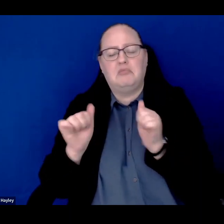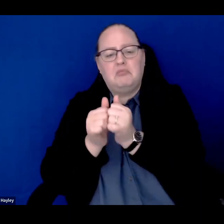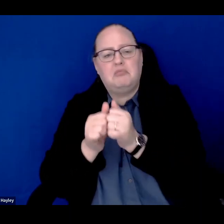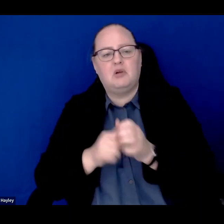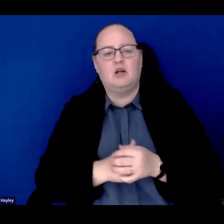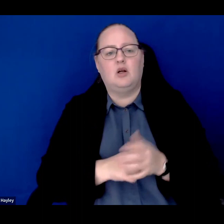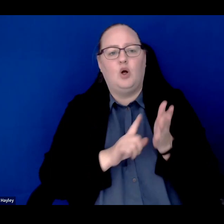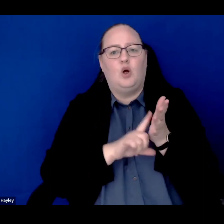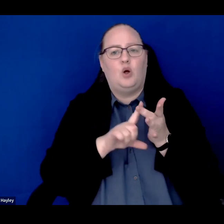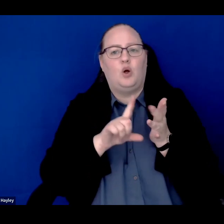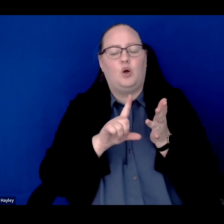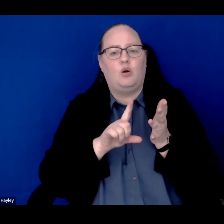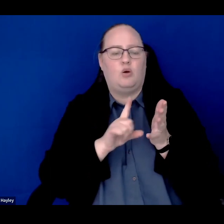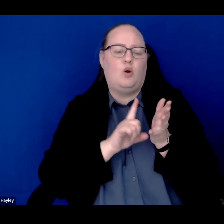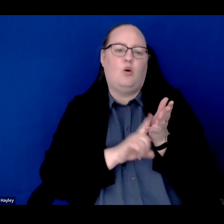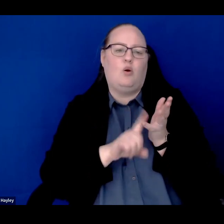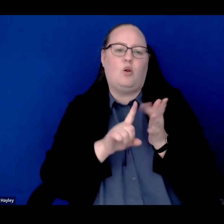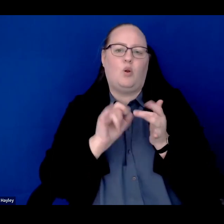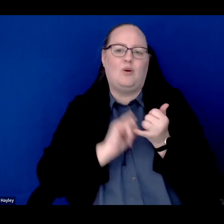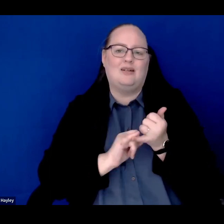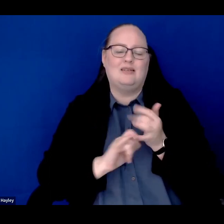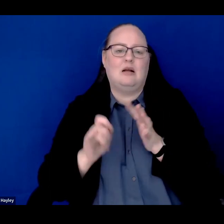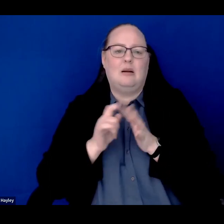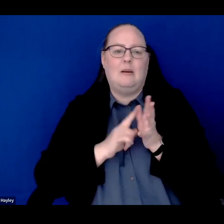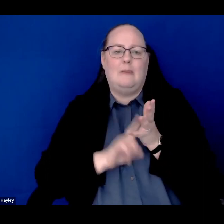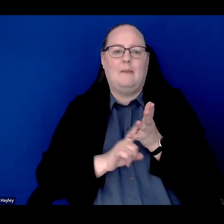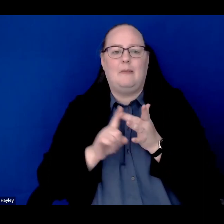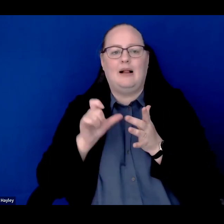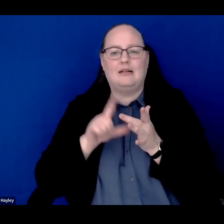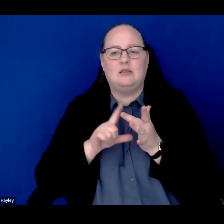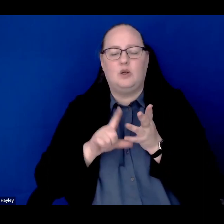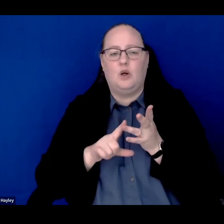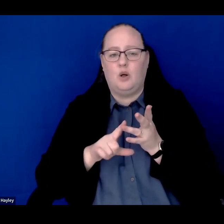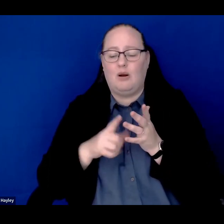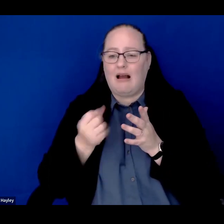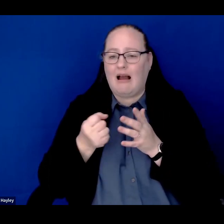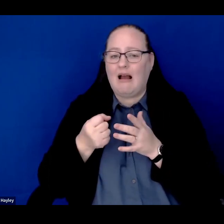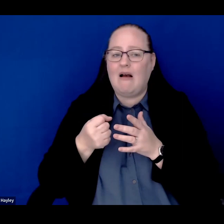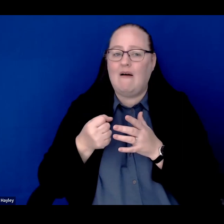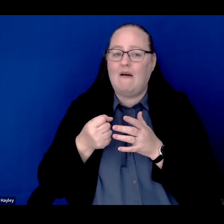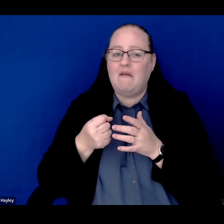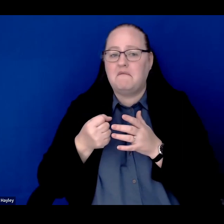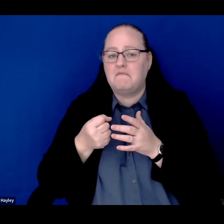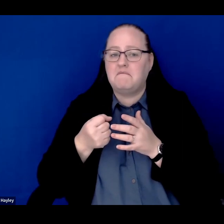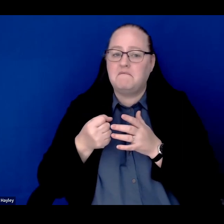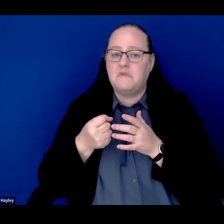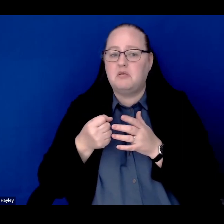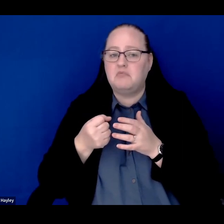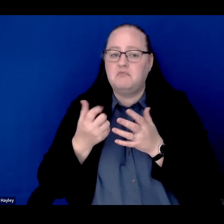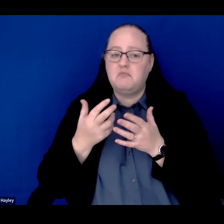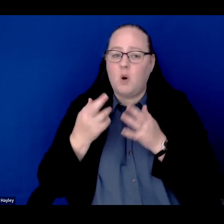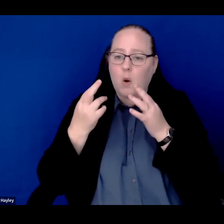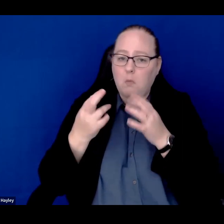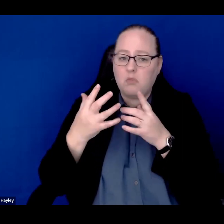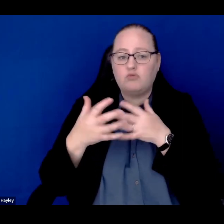asks, are there any local or regional examples where degrowth has been put in place? And I can say that with Doughnut Economics,